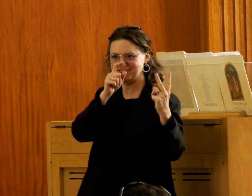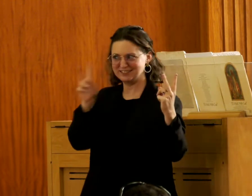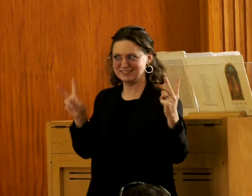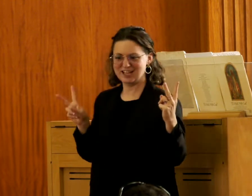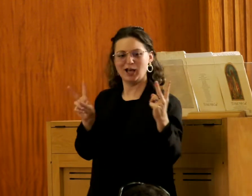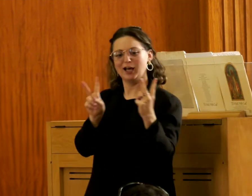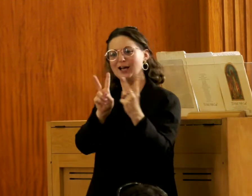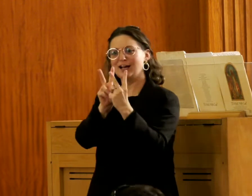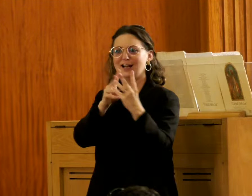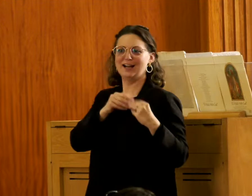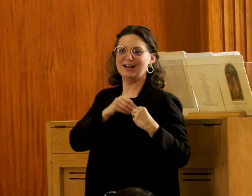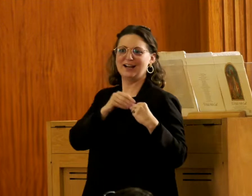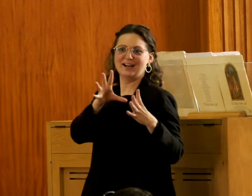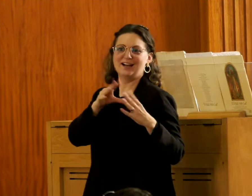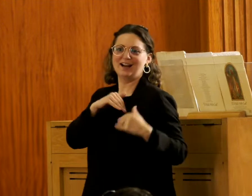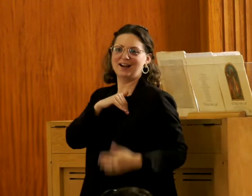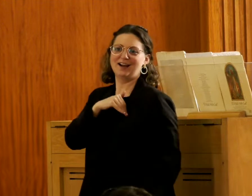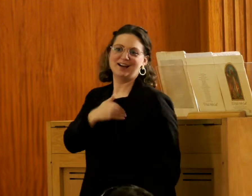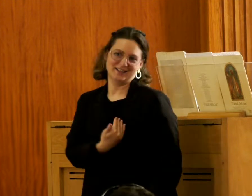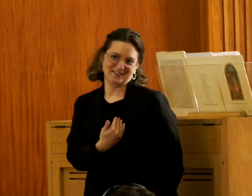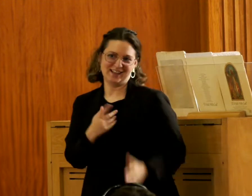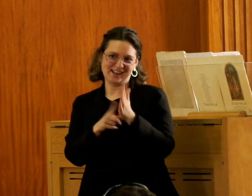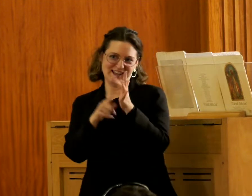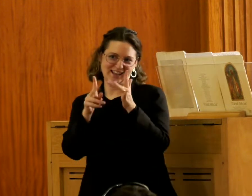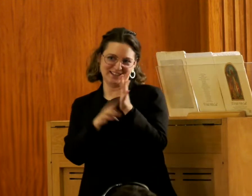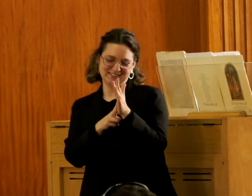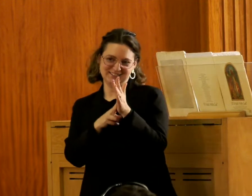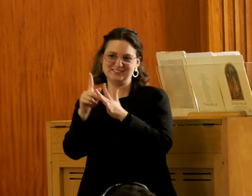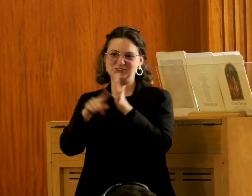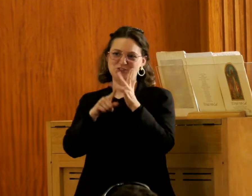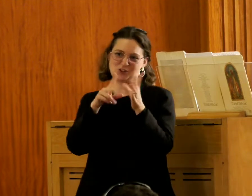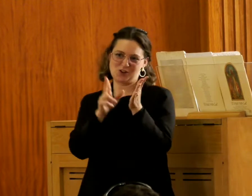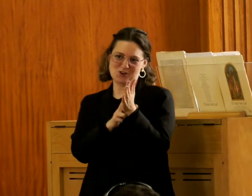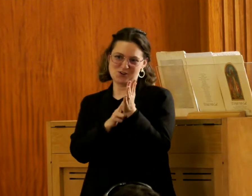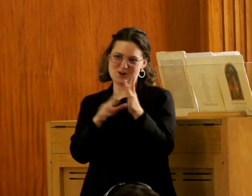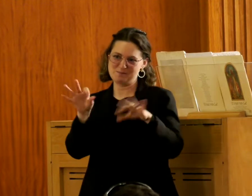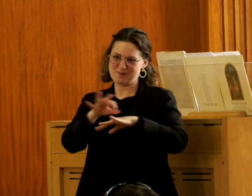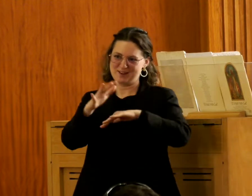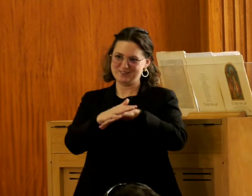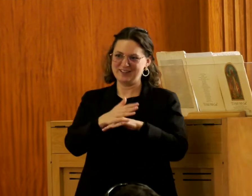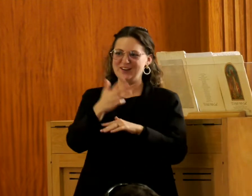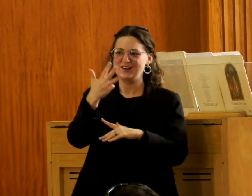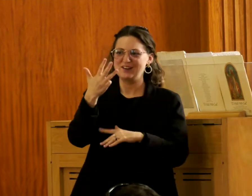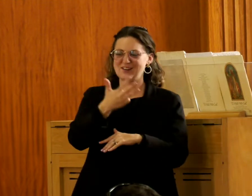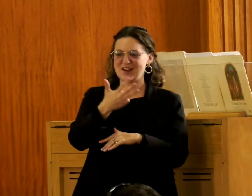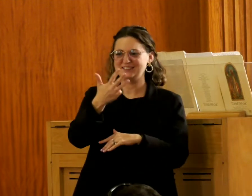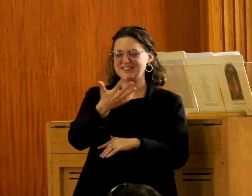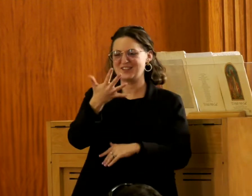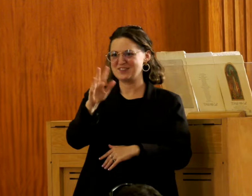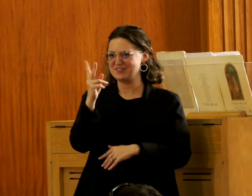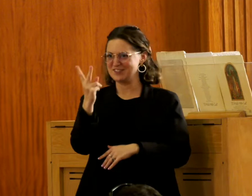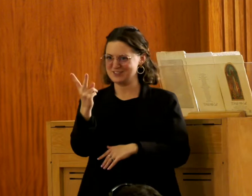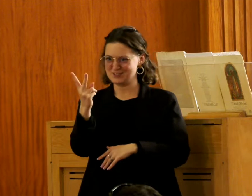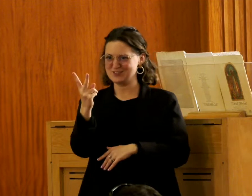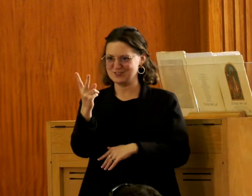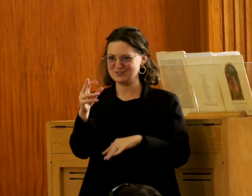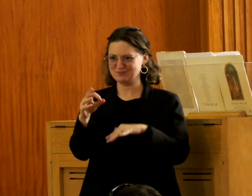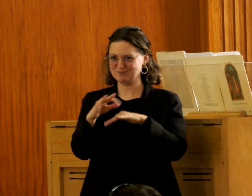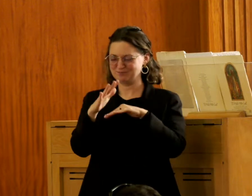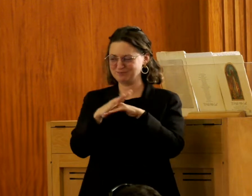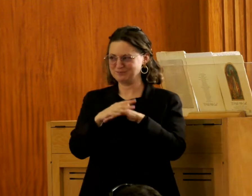Lynn was the love of Joan's life, and they were married in November 1952 and remained